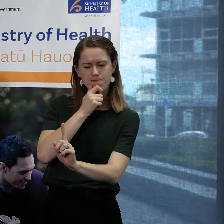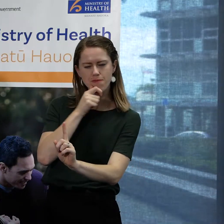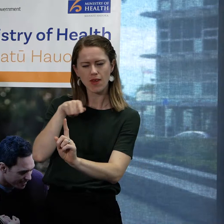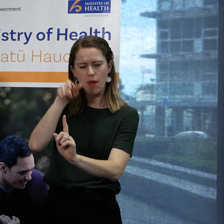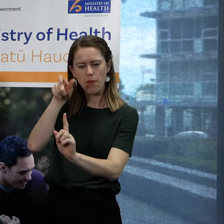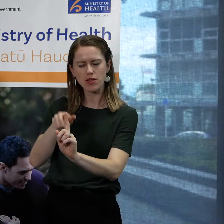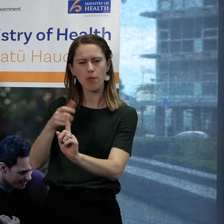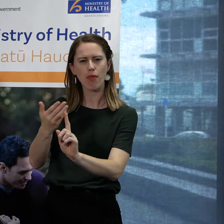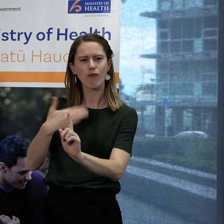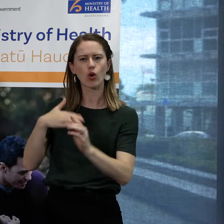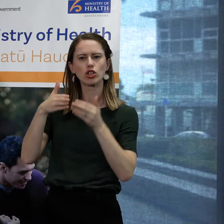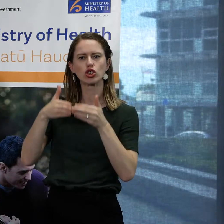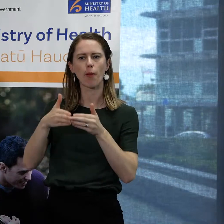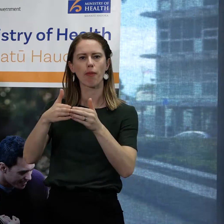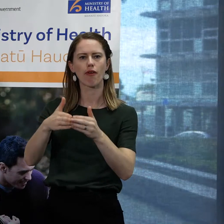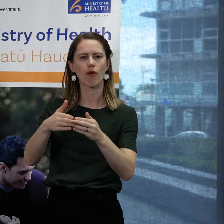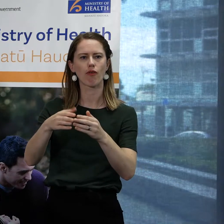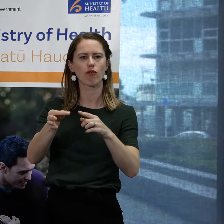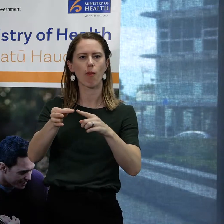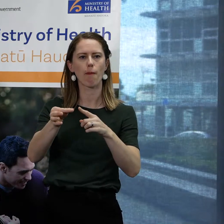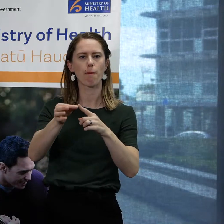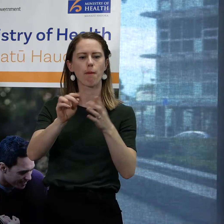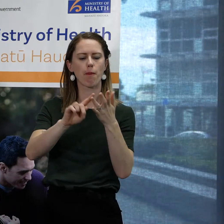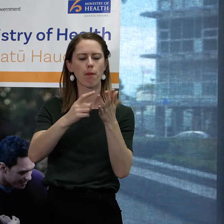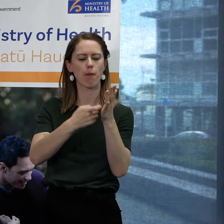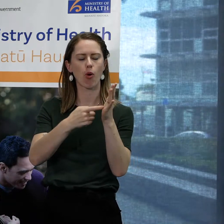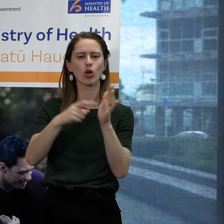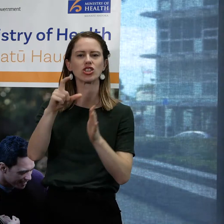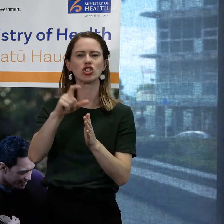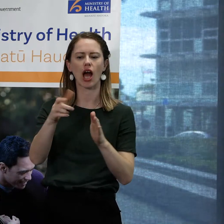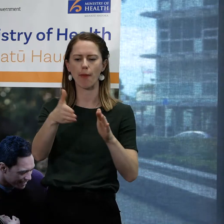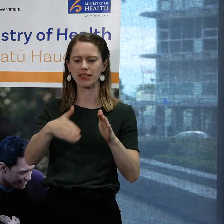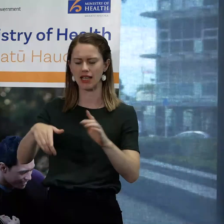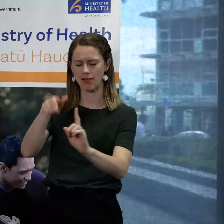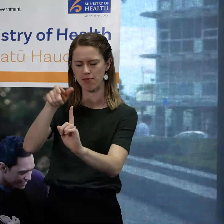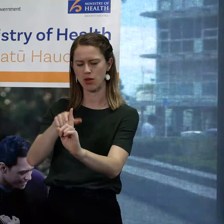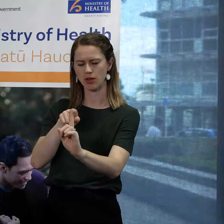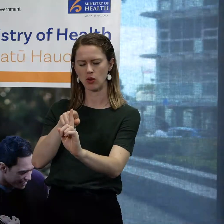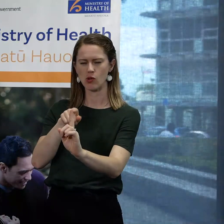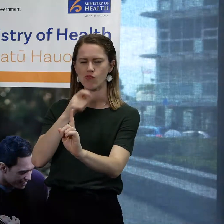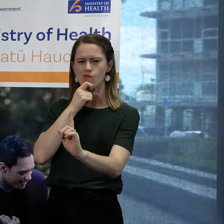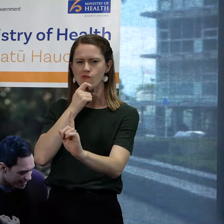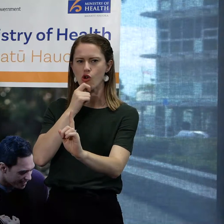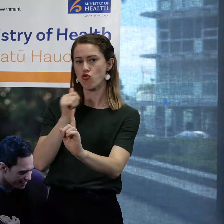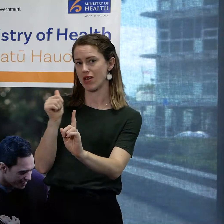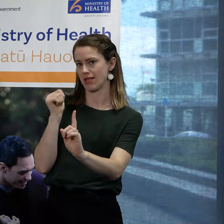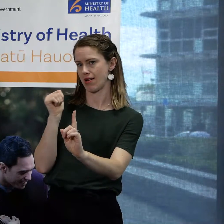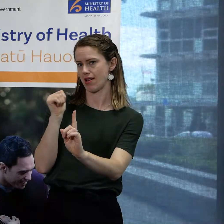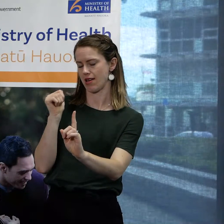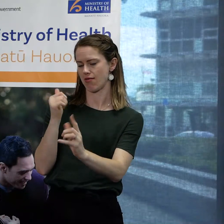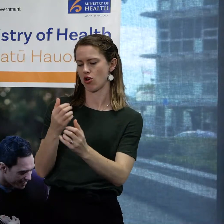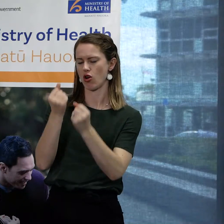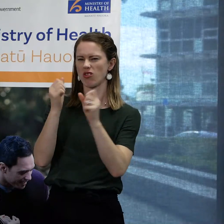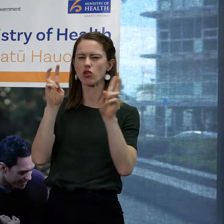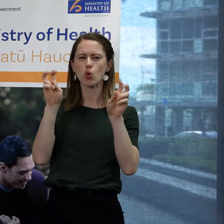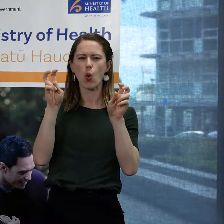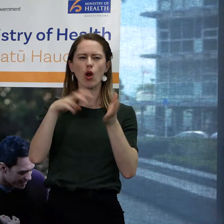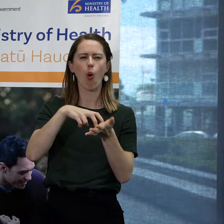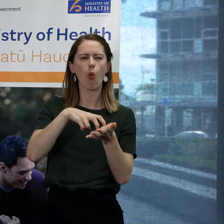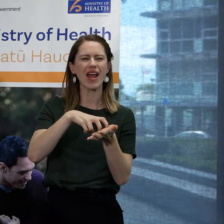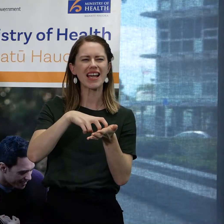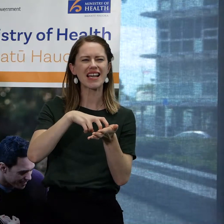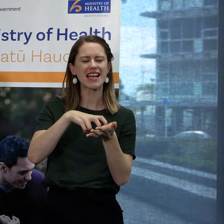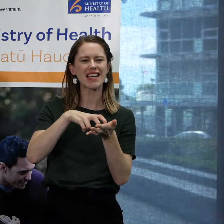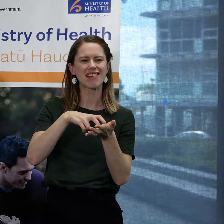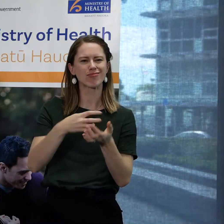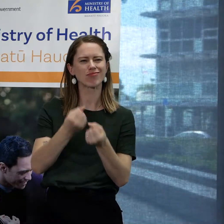on board a ship off Port Chalmers. A person on board this ship had a couple of days ago returned a weak positive result,